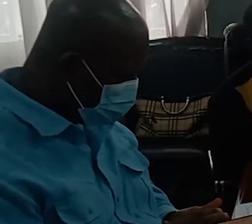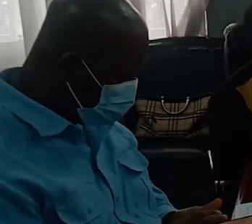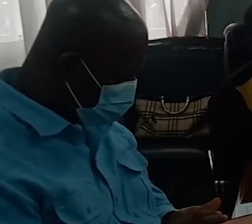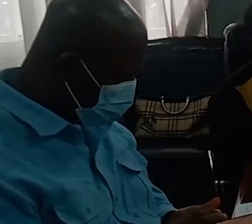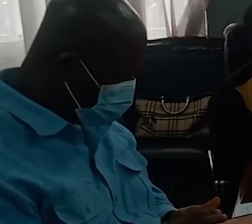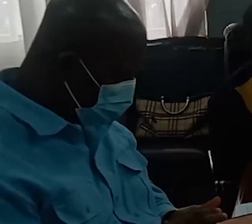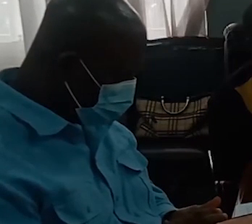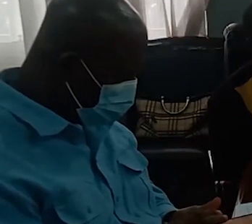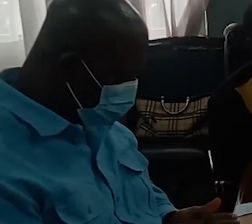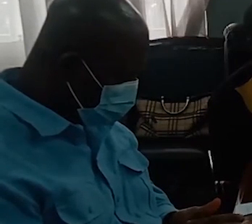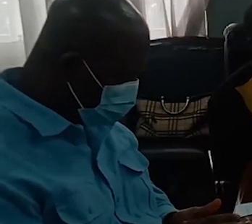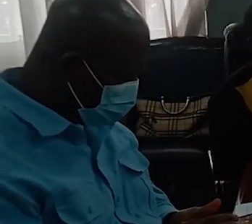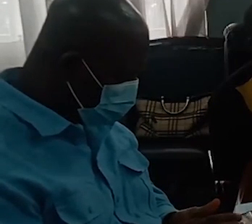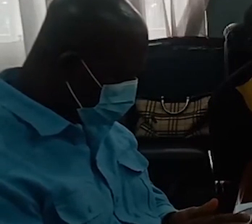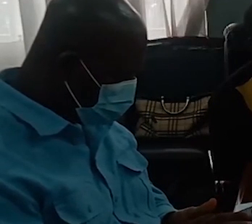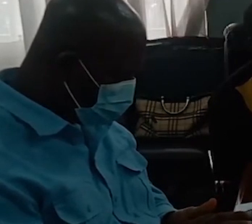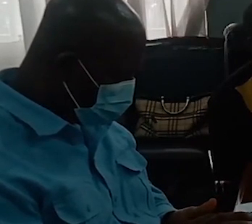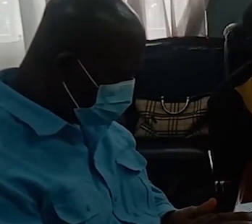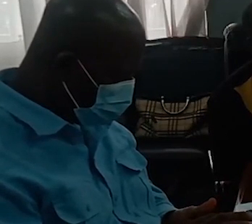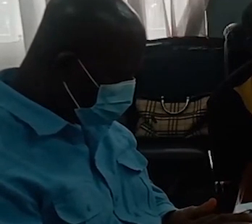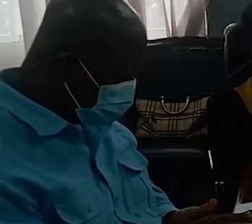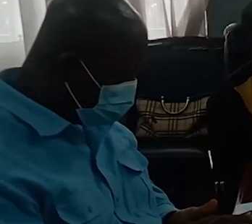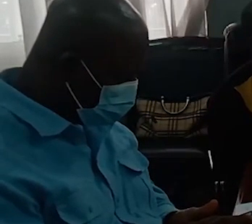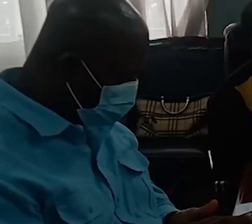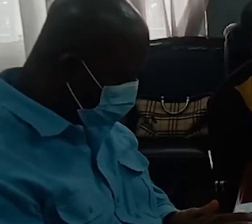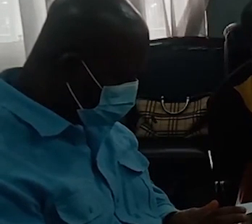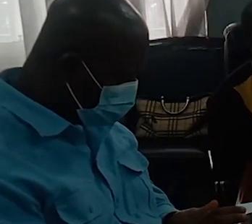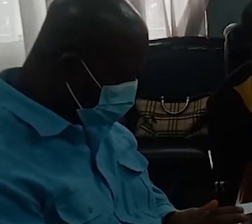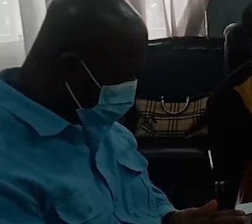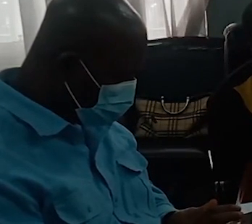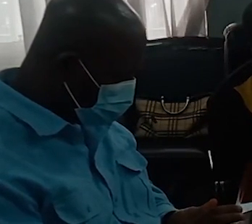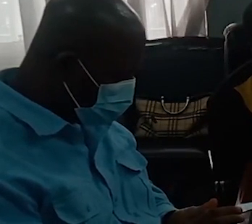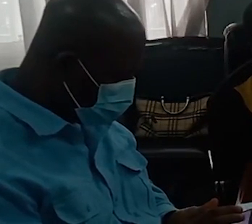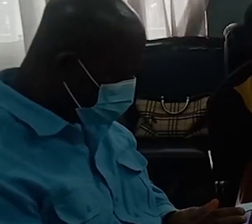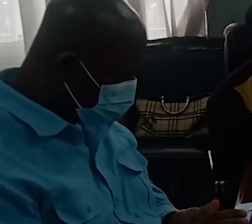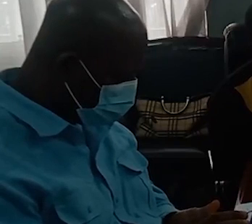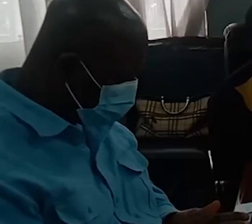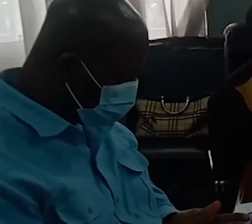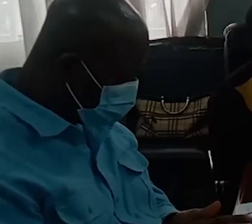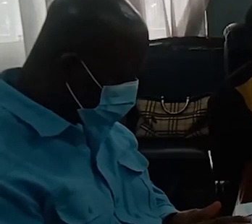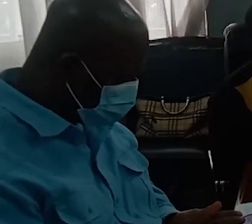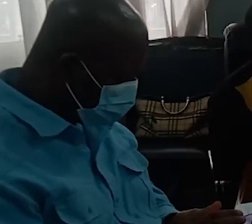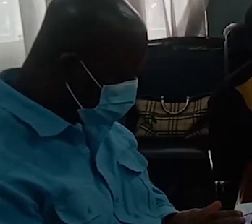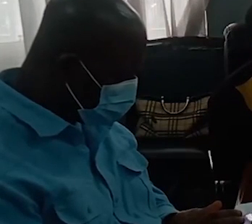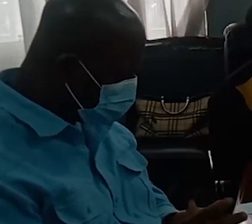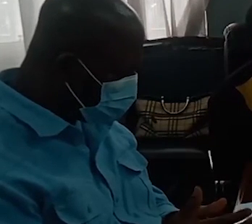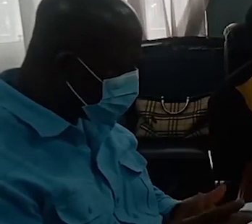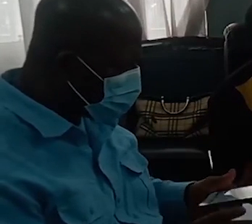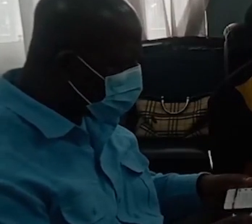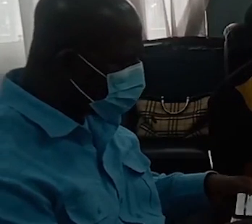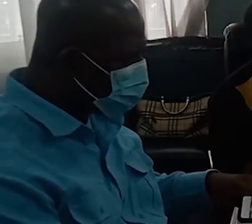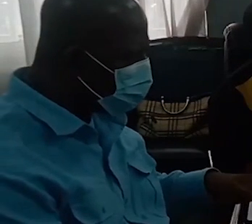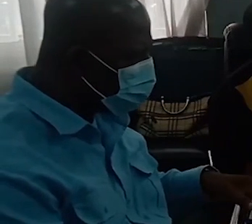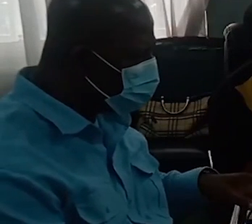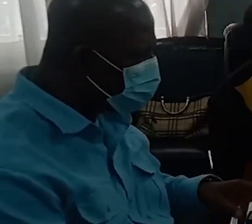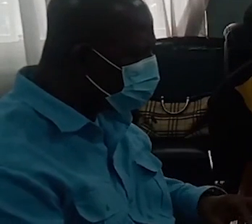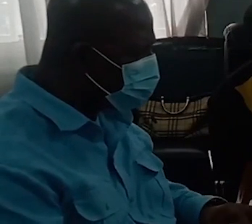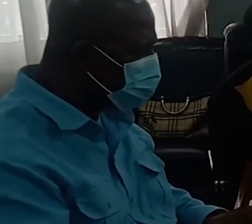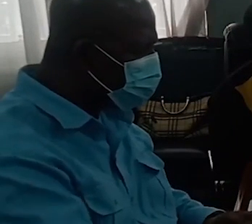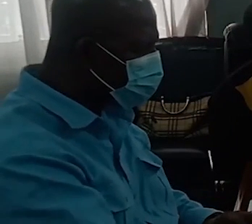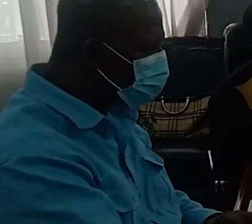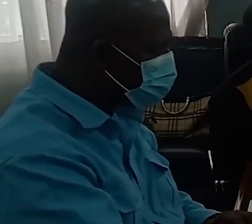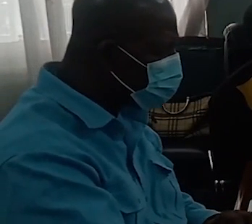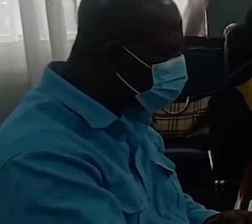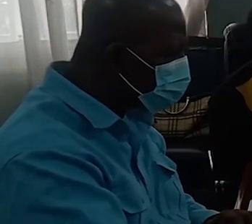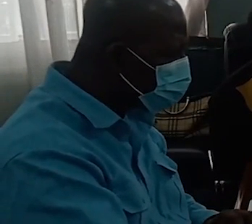in the categorization, if you're coming from any country that's on the green list, what you're required to do is to do